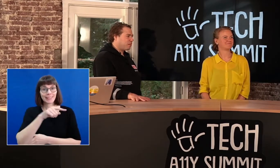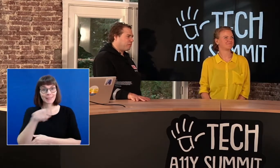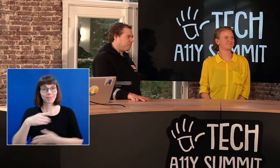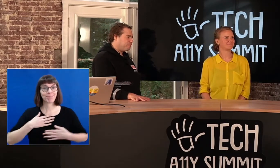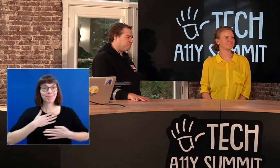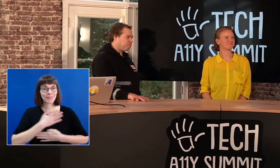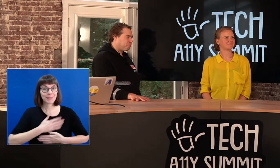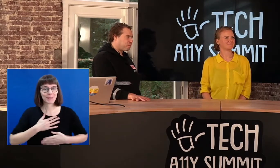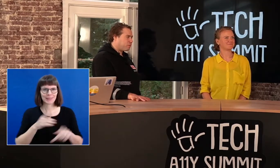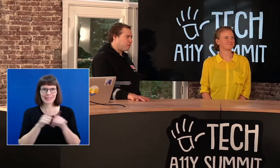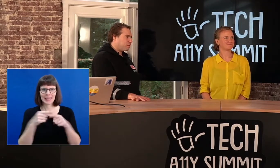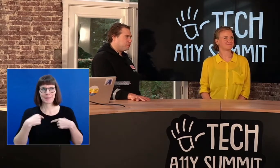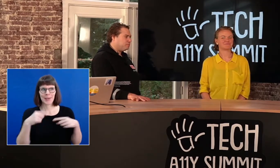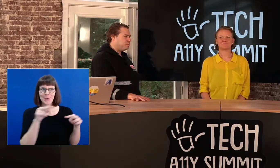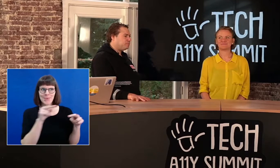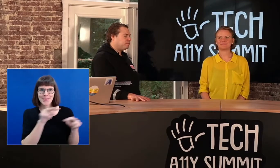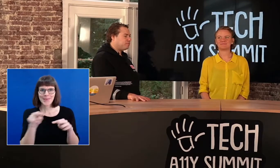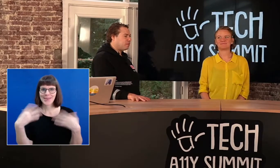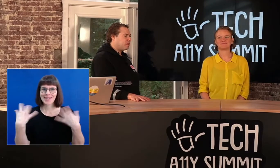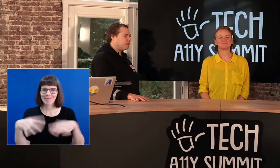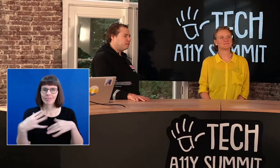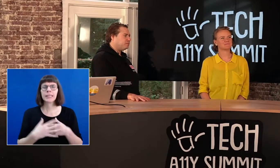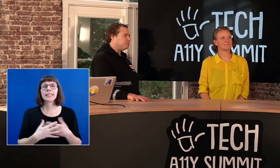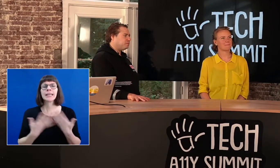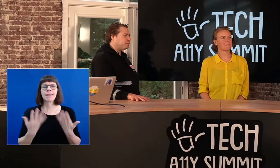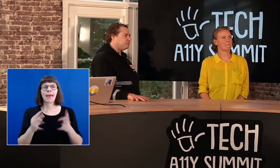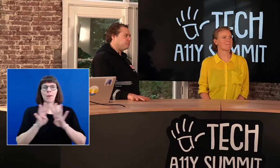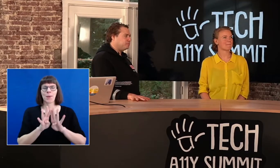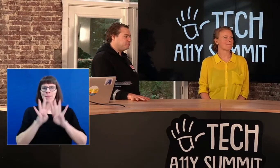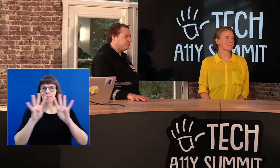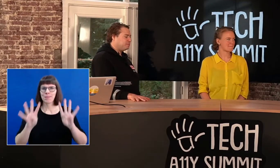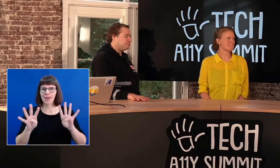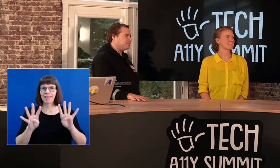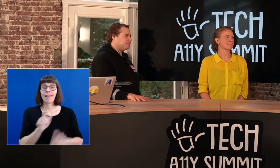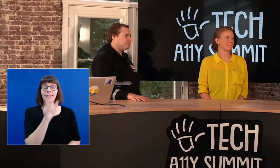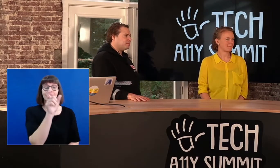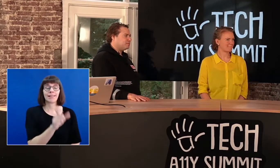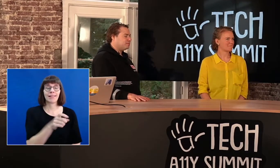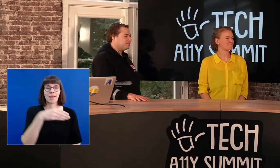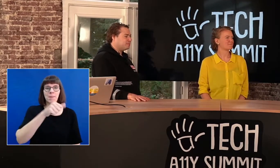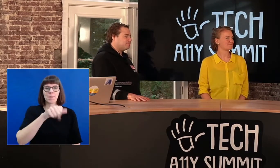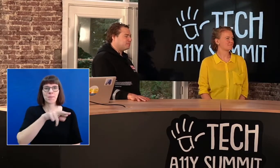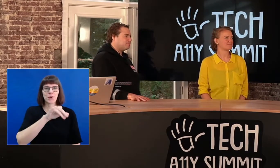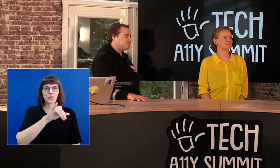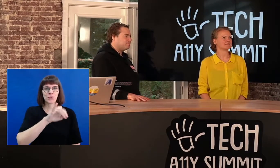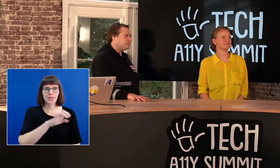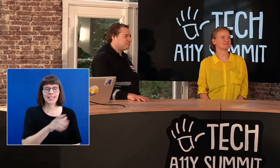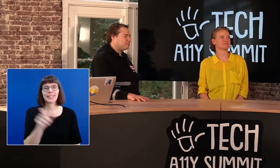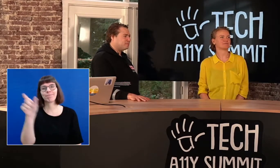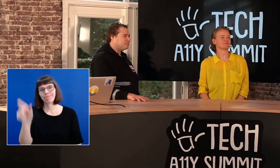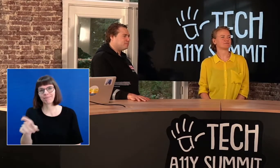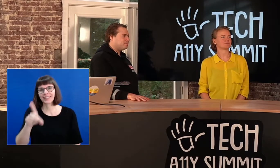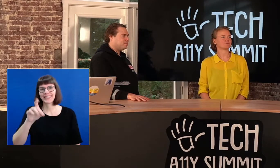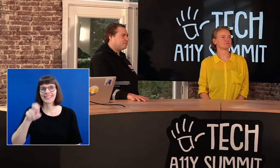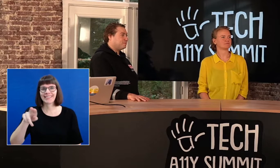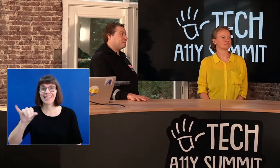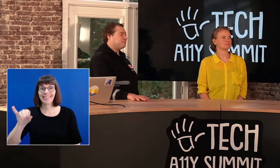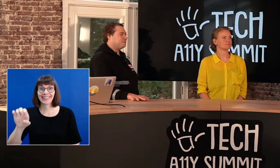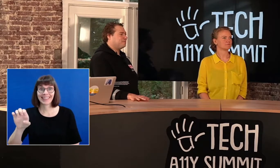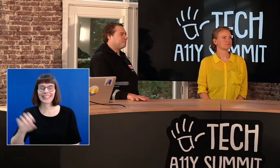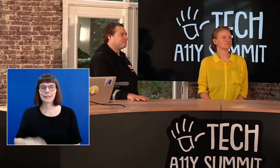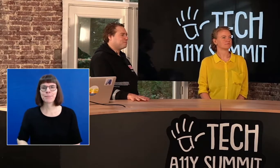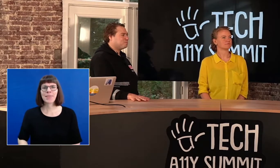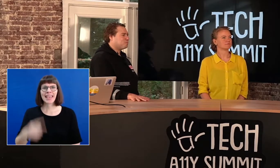we're here in a panel discussion with Marie and with Danny, and there has been a lot going on in the